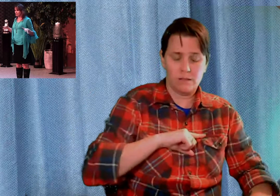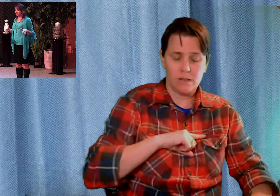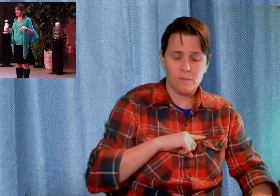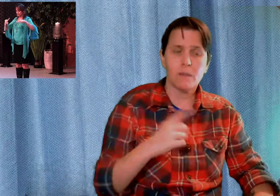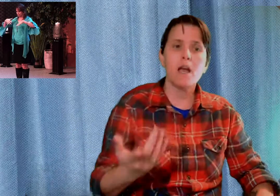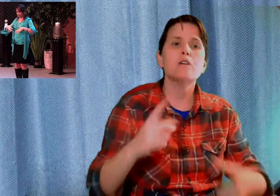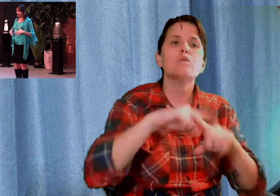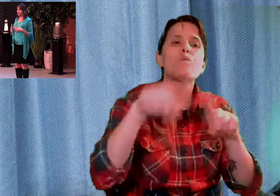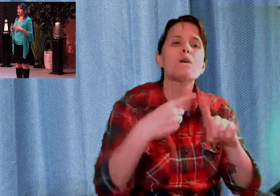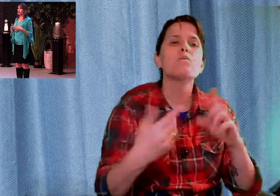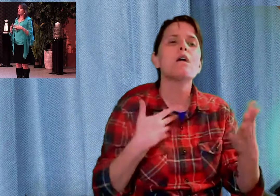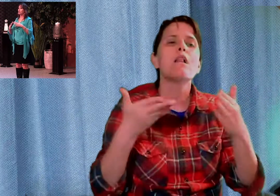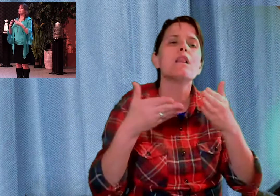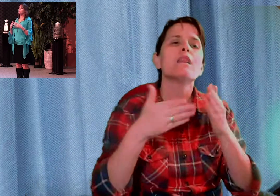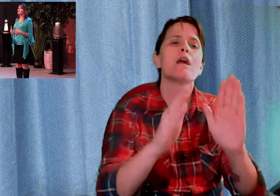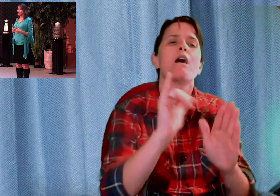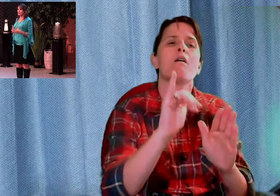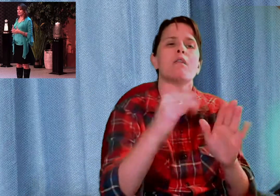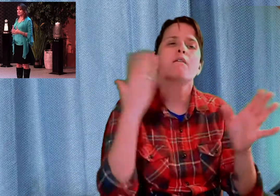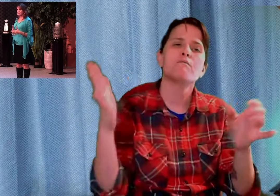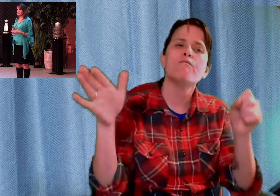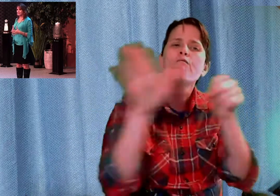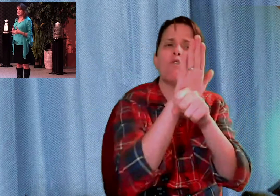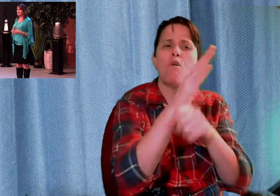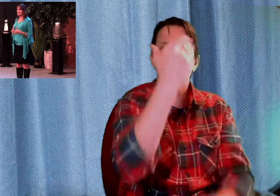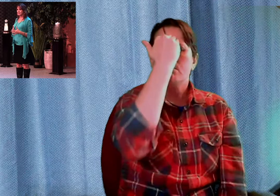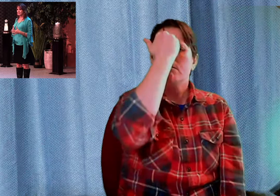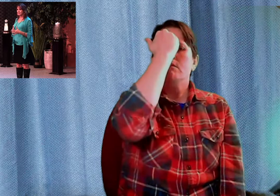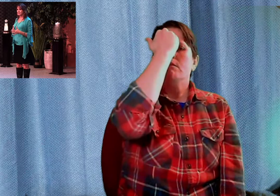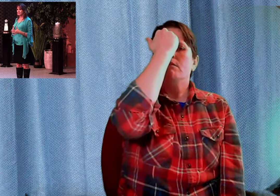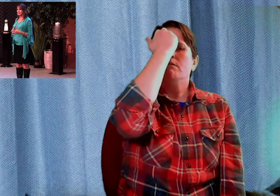allow it to fill our awareness fully,